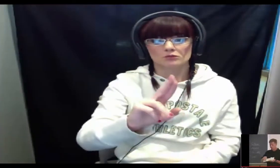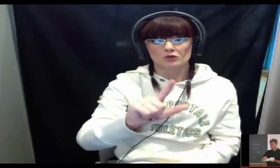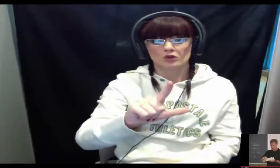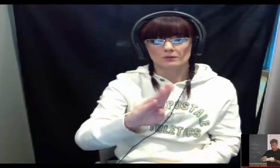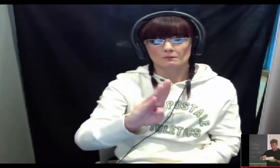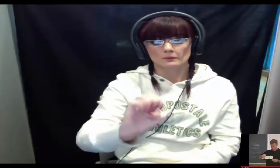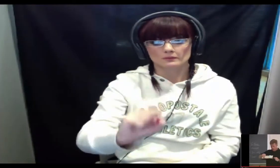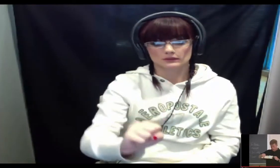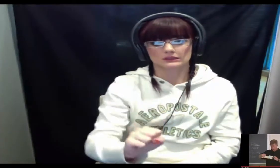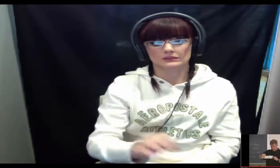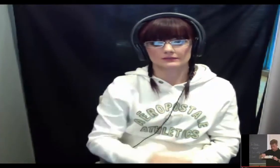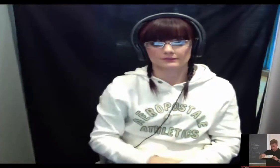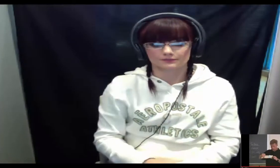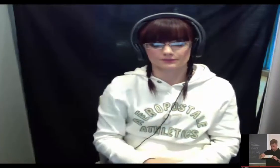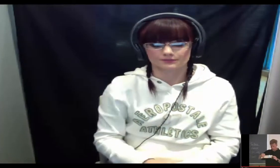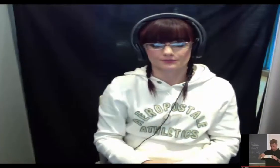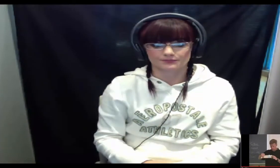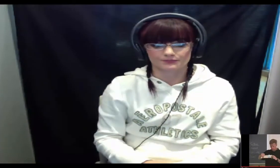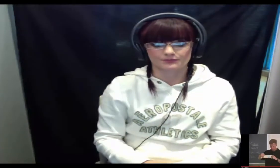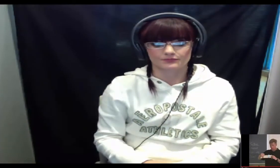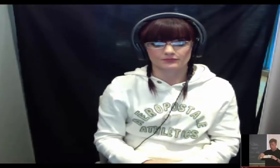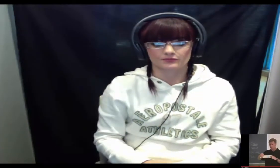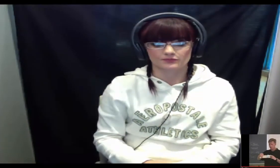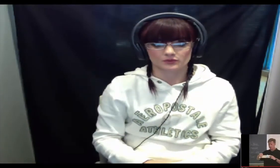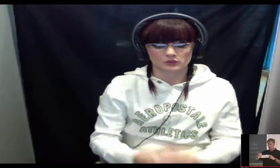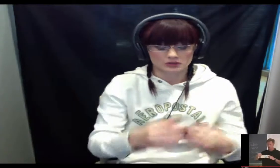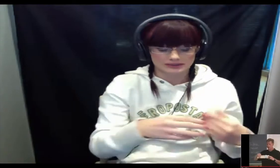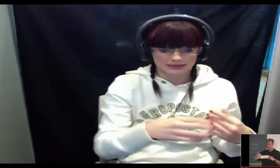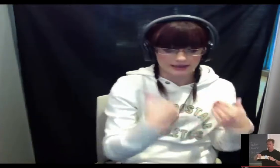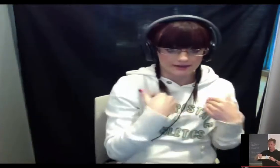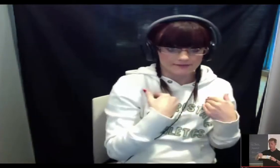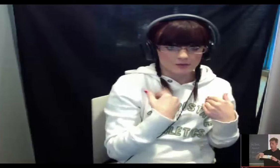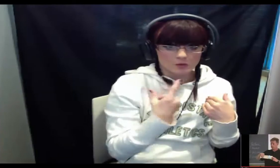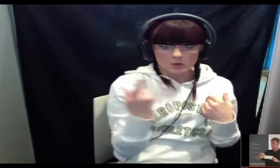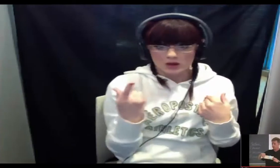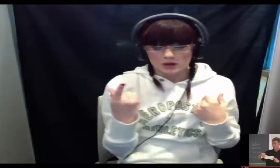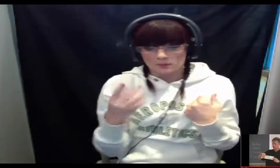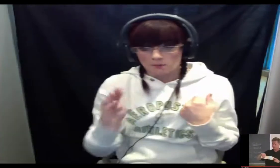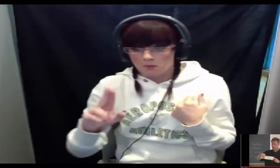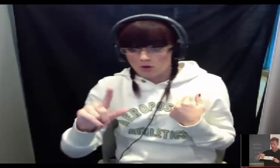these two, and they take this bulb here, and they get it wet.